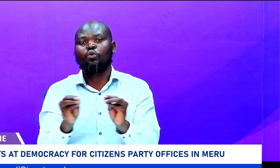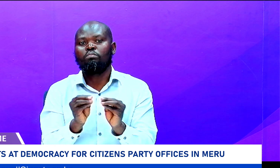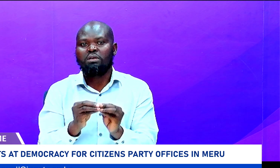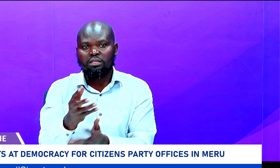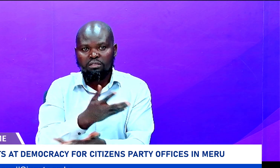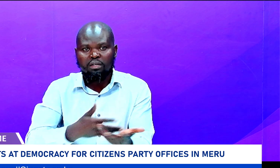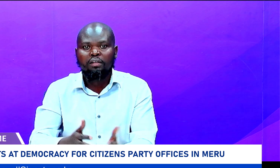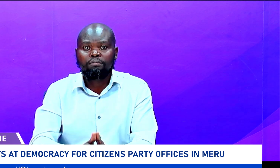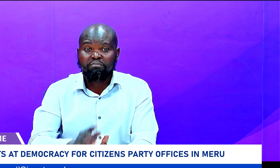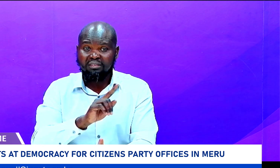the grassroots.